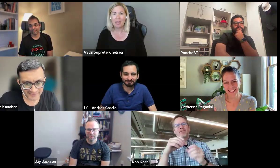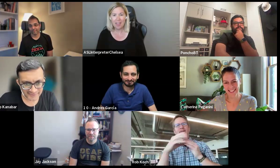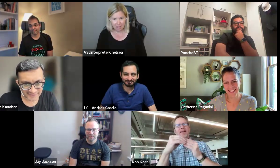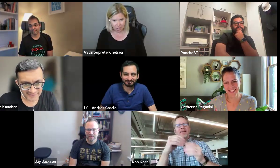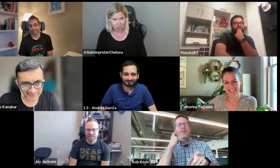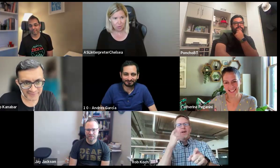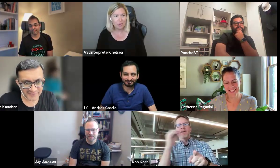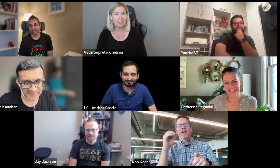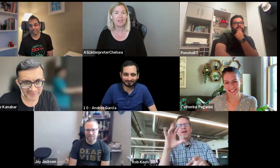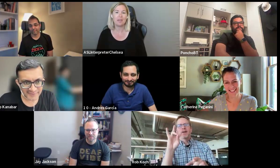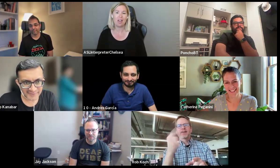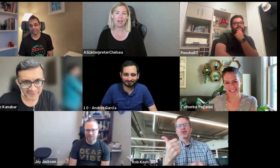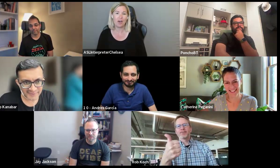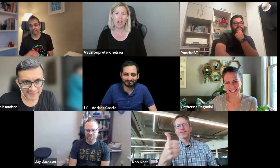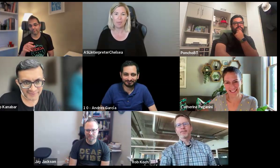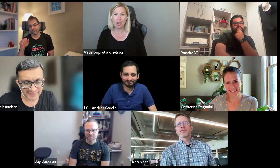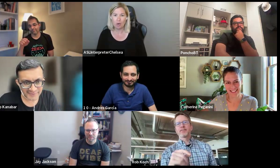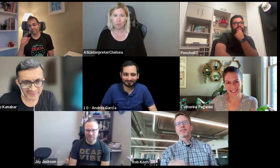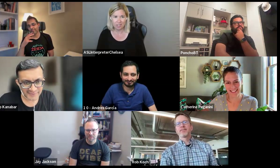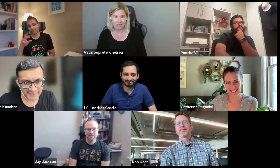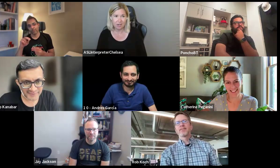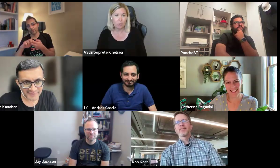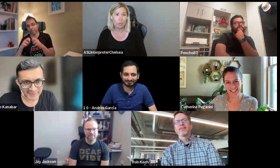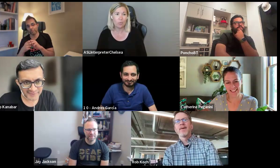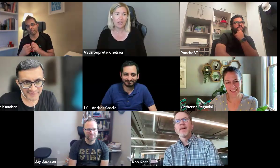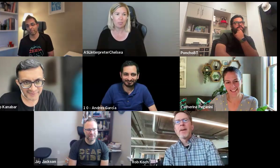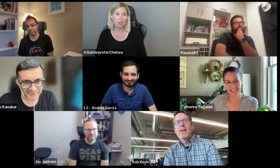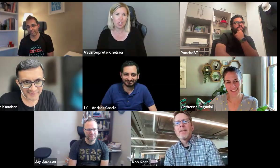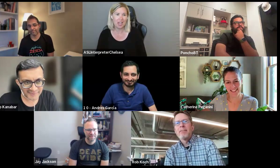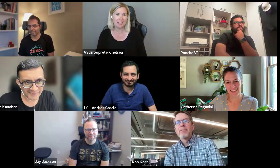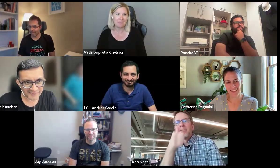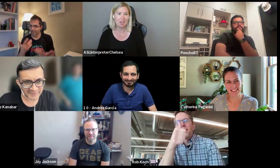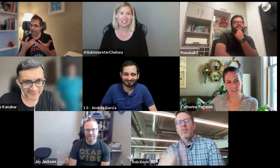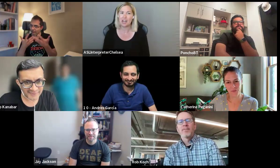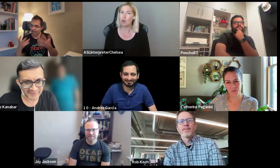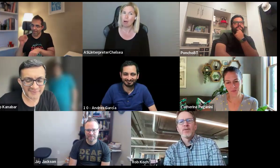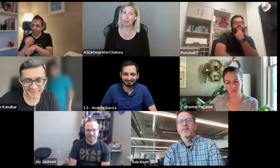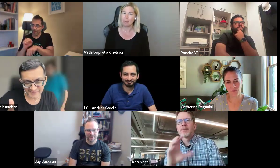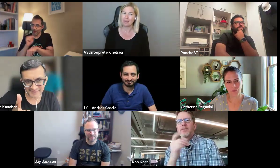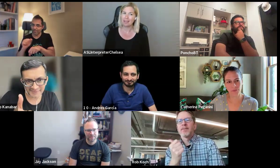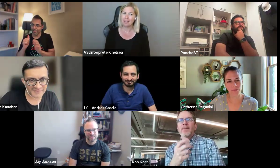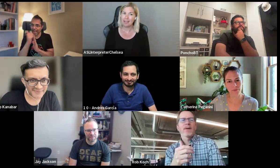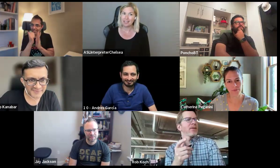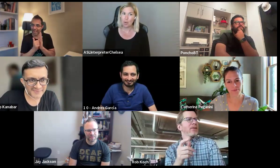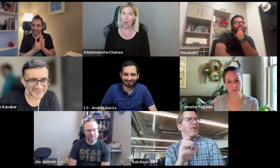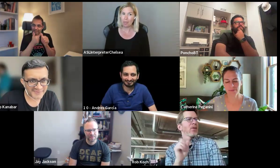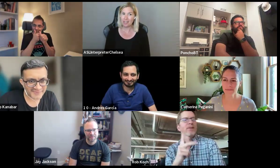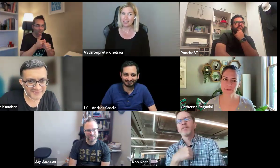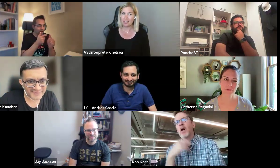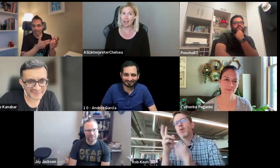But thank you, Milad, for helping host. Really appreciate it. Milad saying, no problem. Saying, wow, this is a